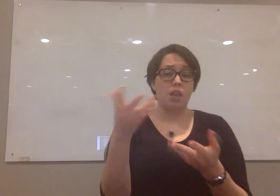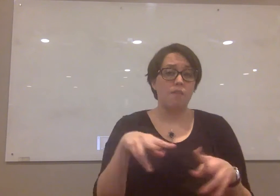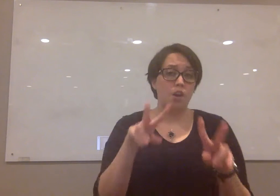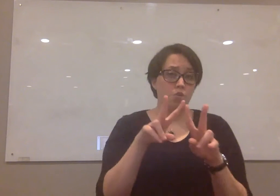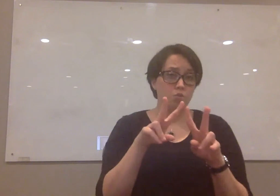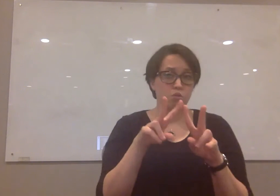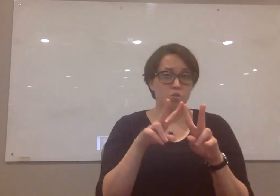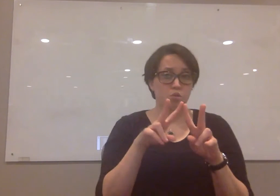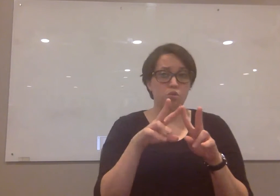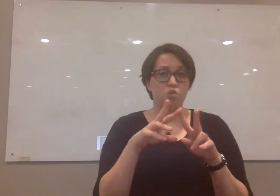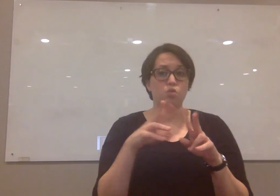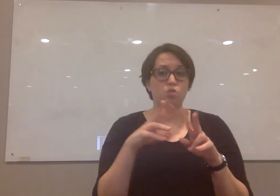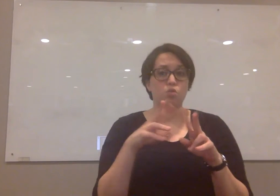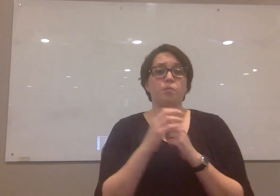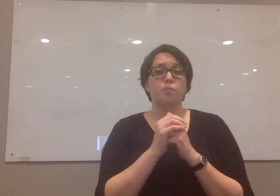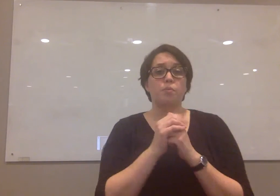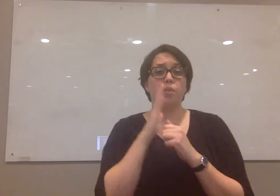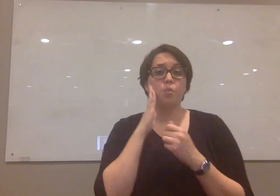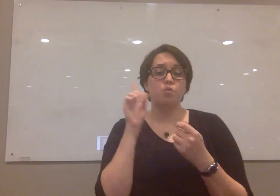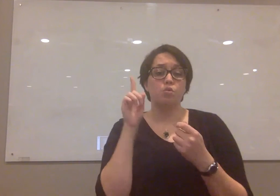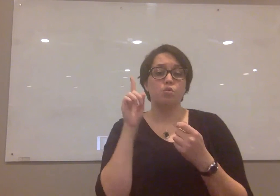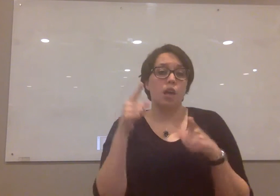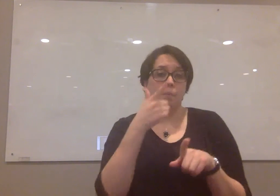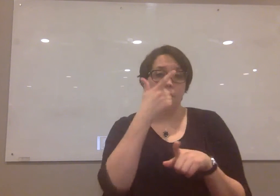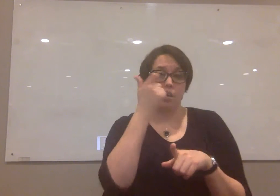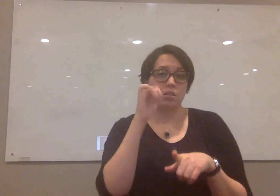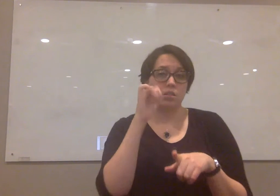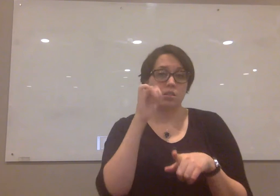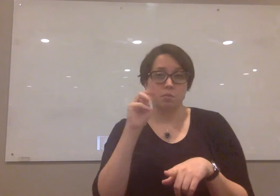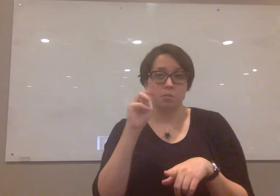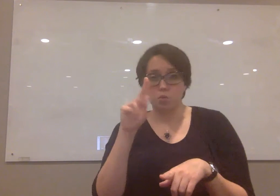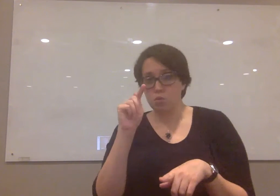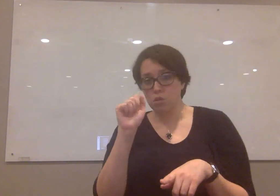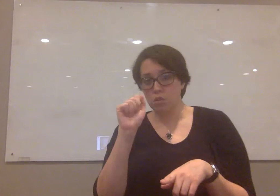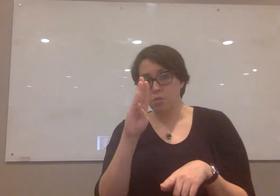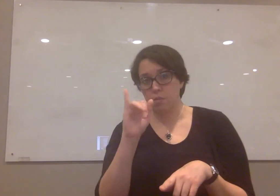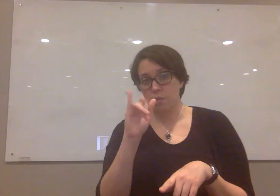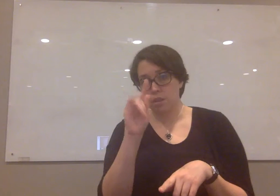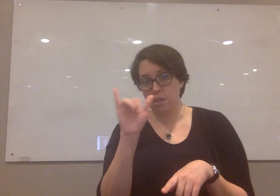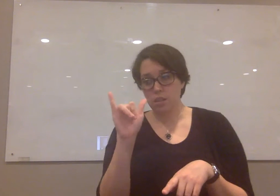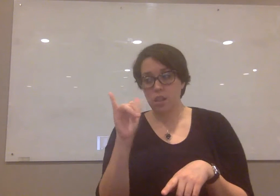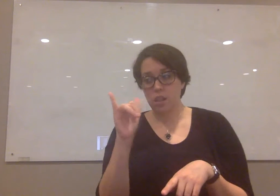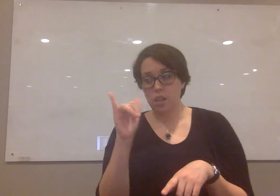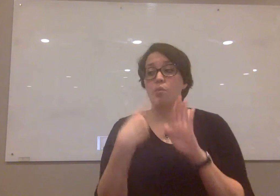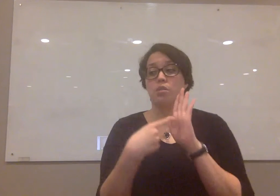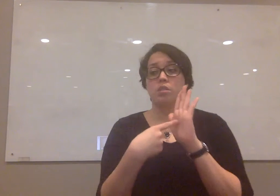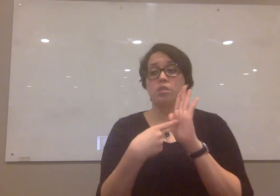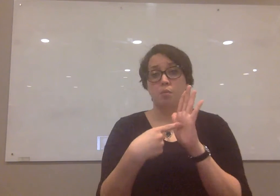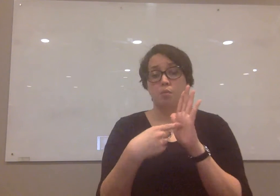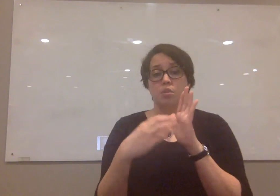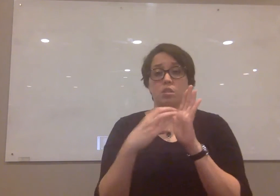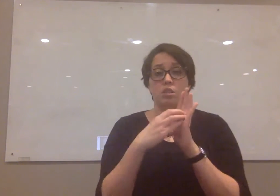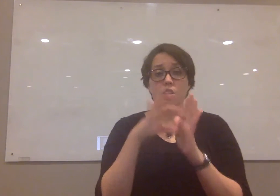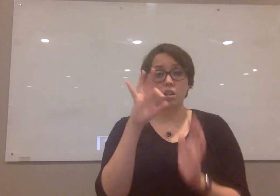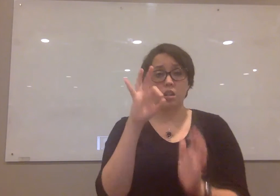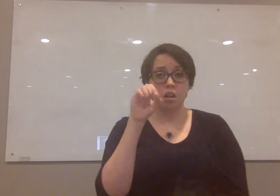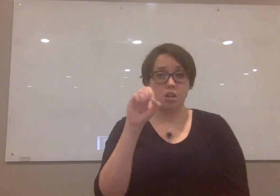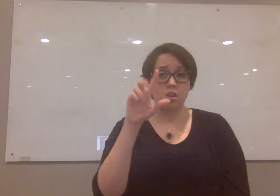just happens because of immutability. And the actual example is in section 9.3.1. The listing itself doesn't have a